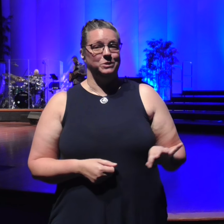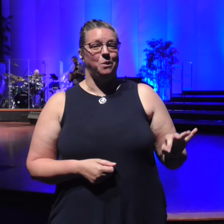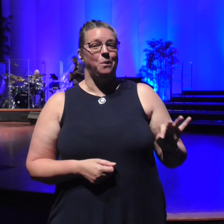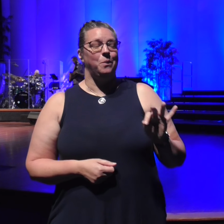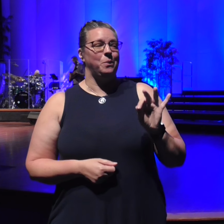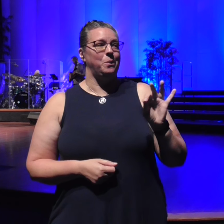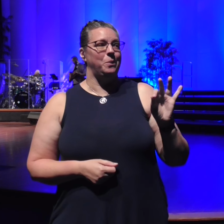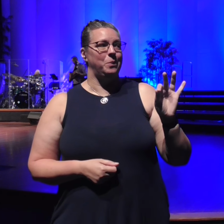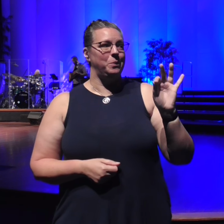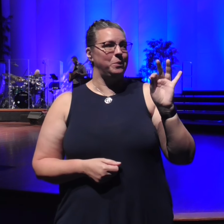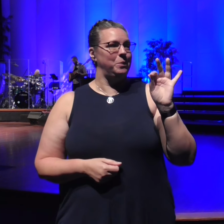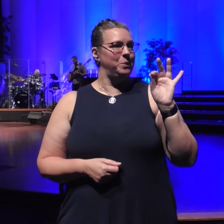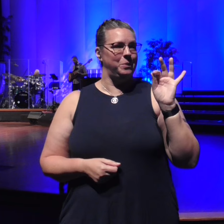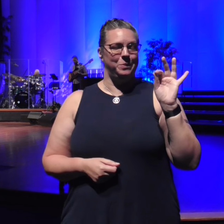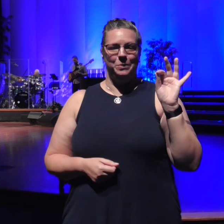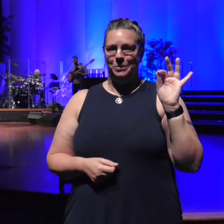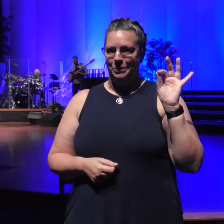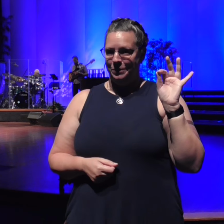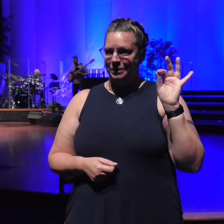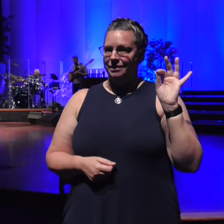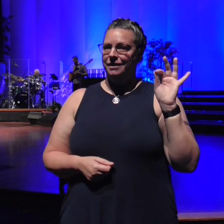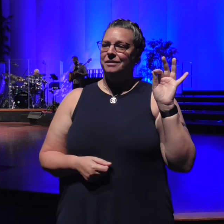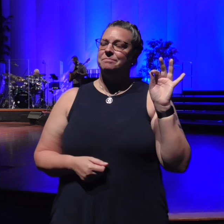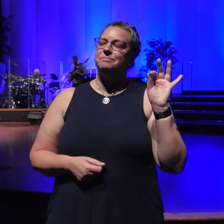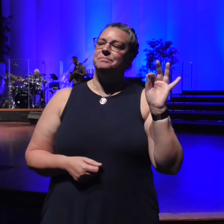my soul.